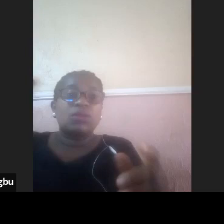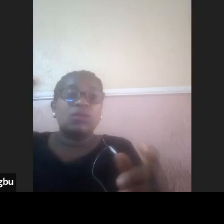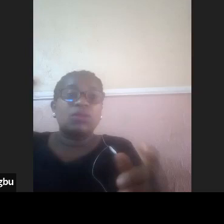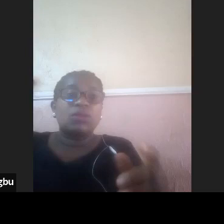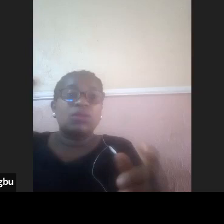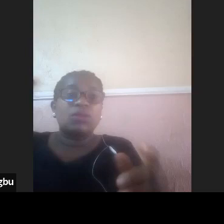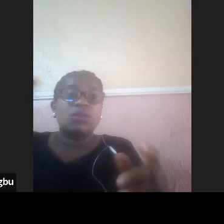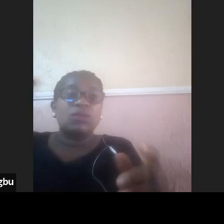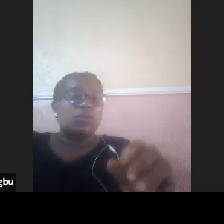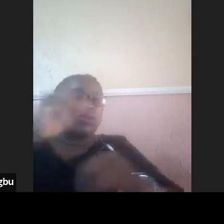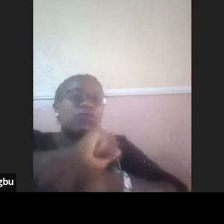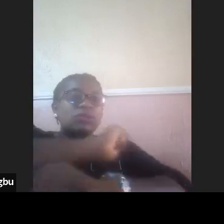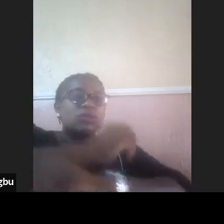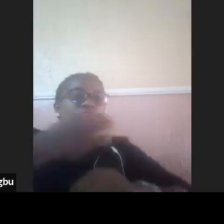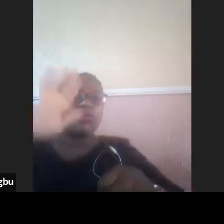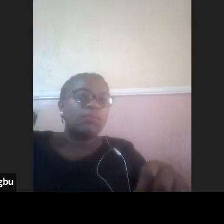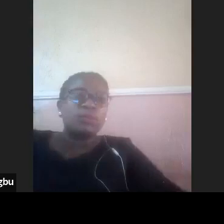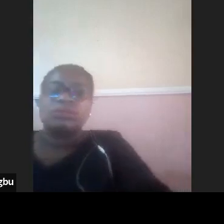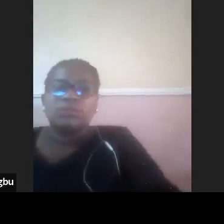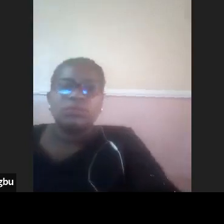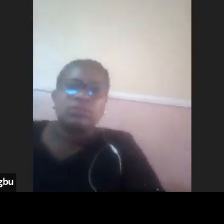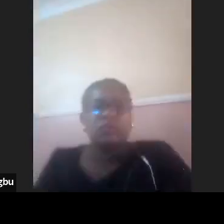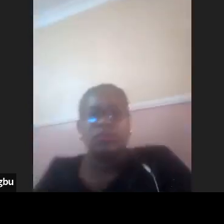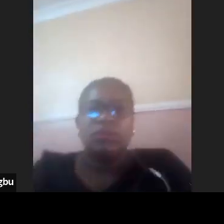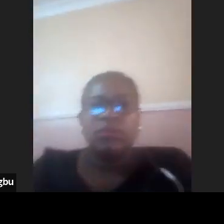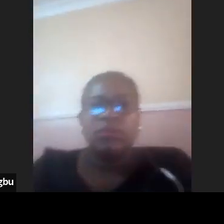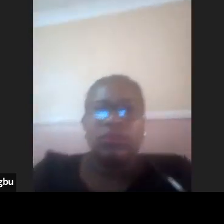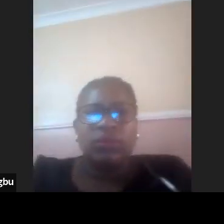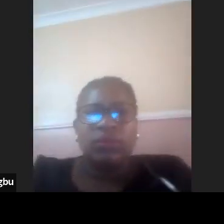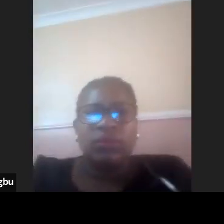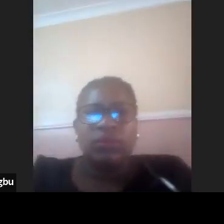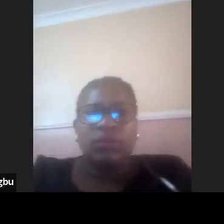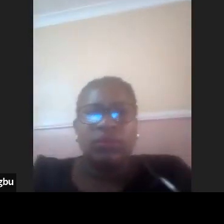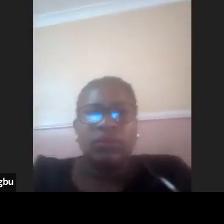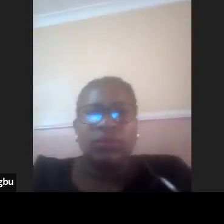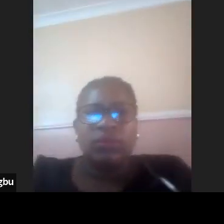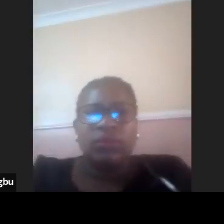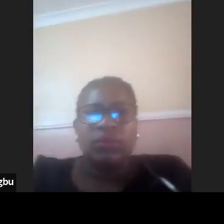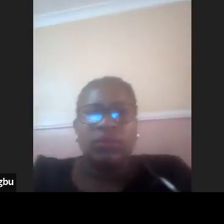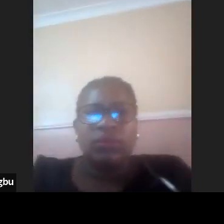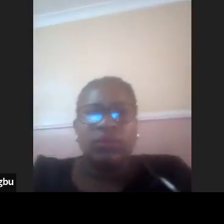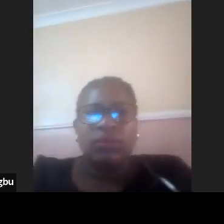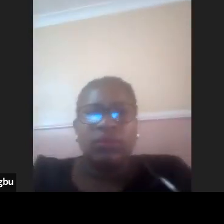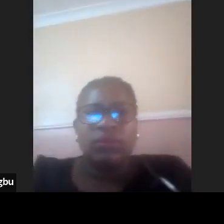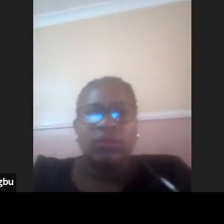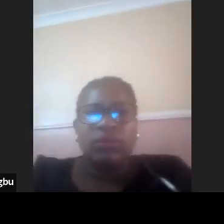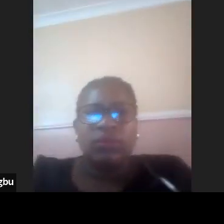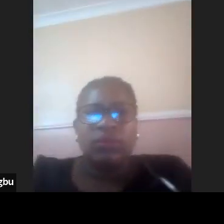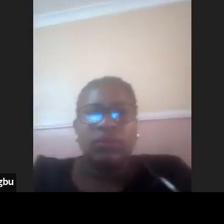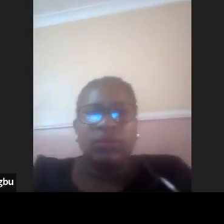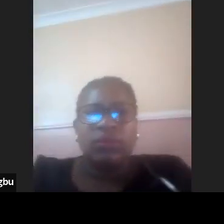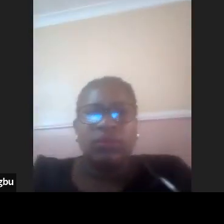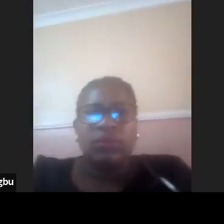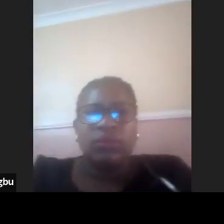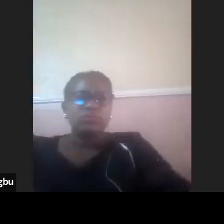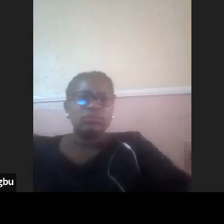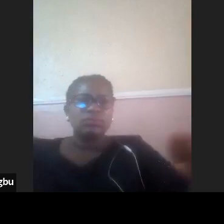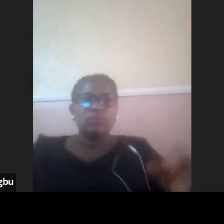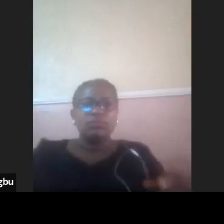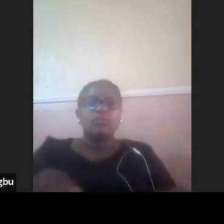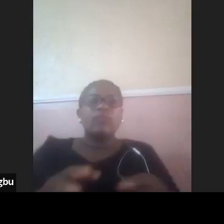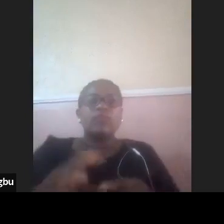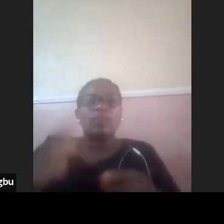most competitive among all the scholarships that are awarded by the Commonwealth Scholarship Commission, because we have